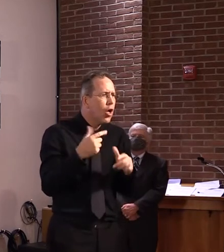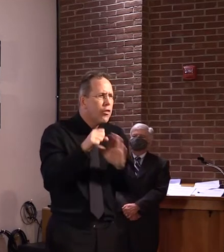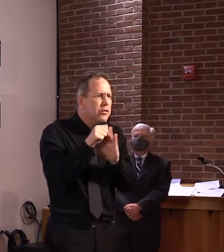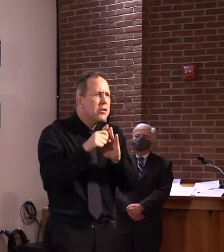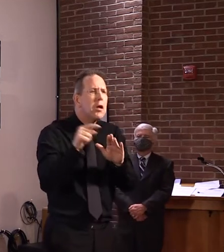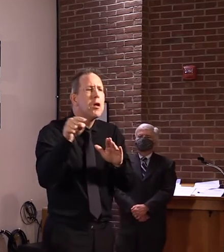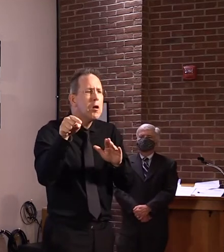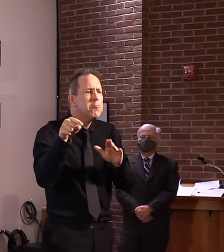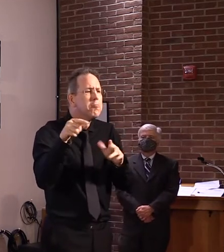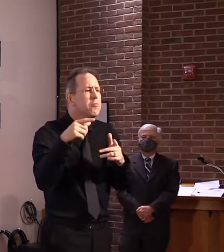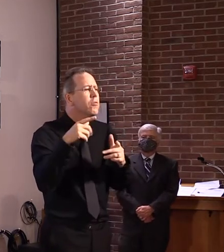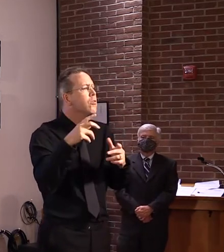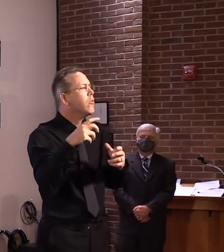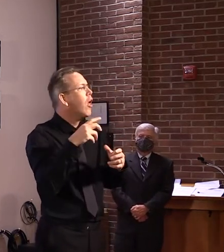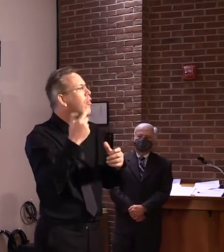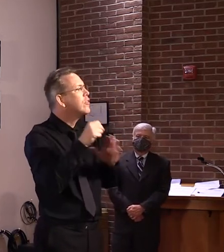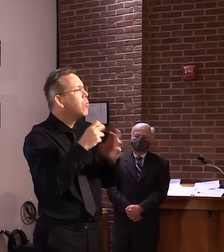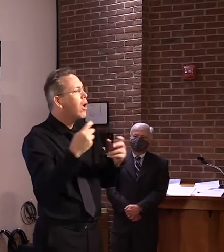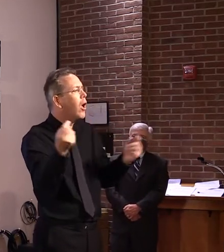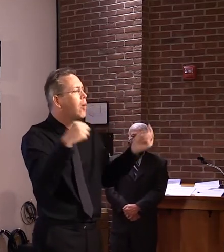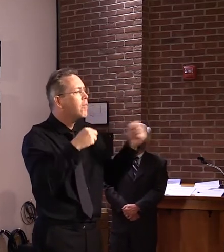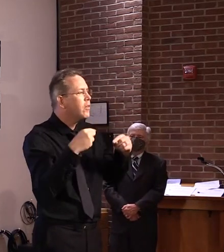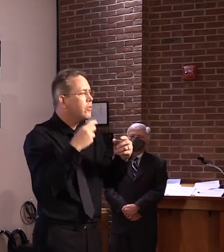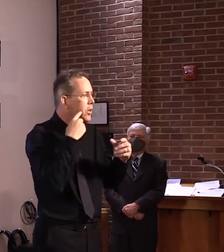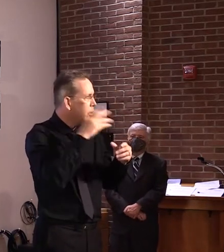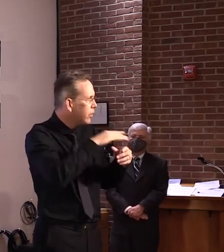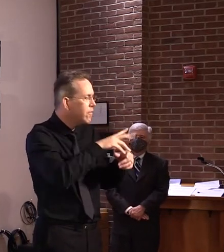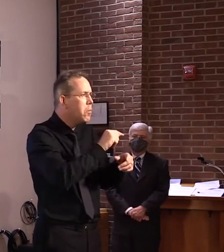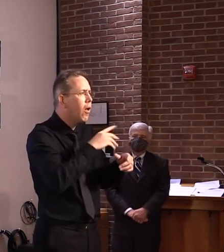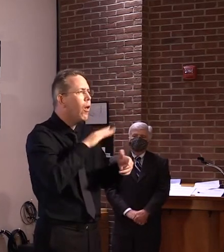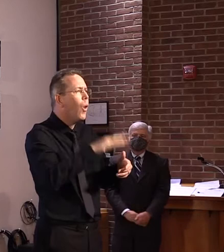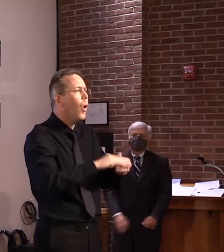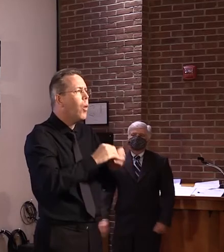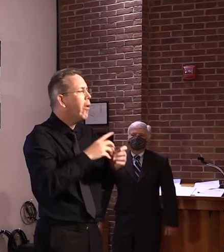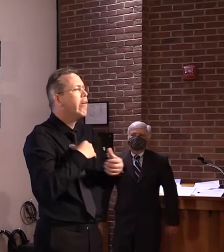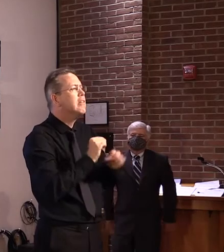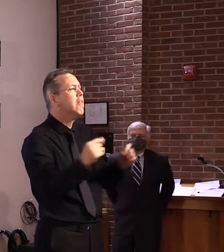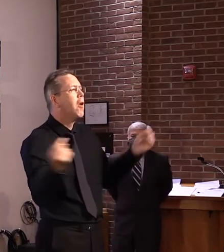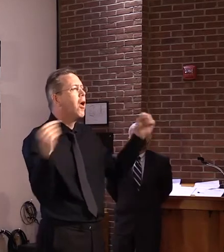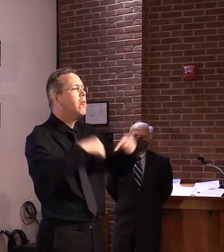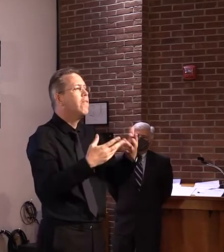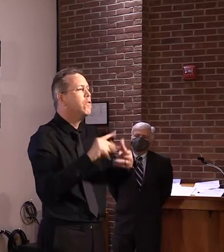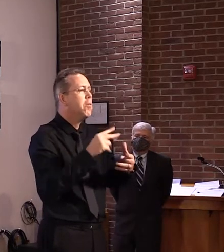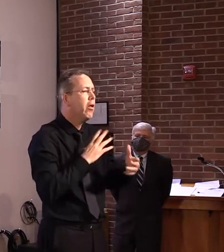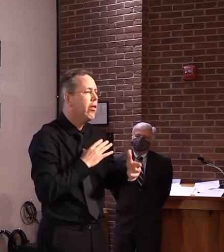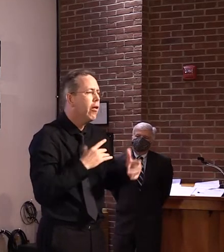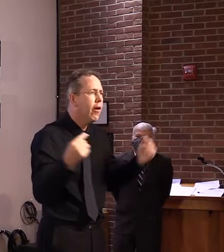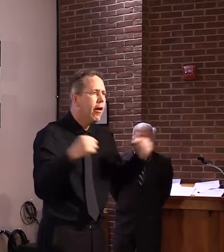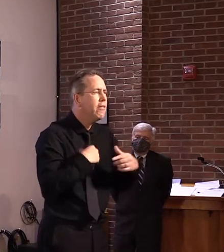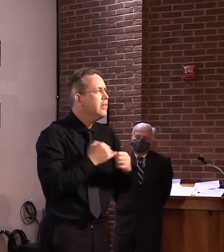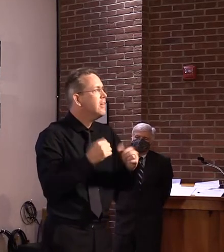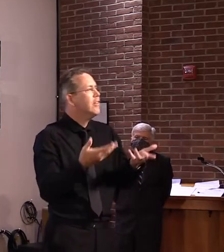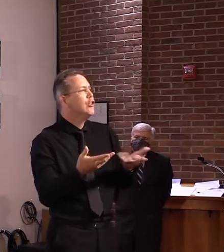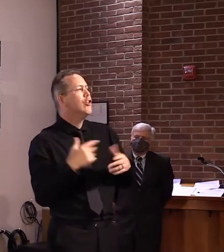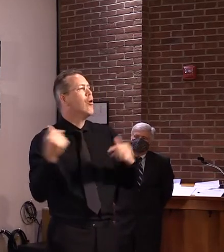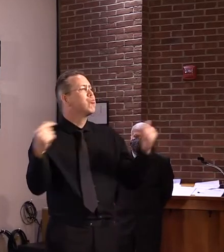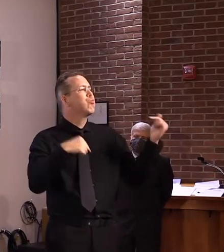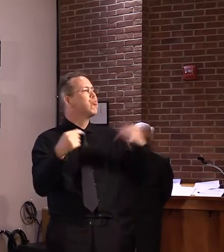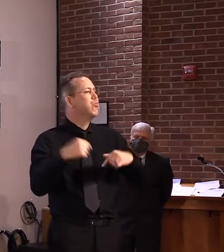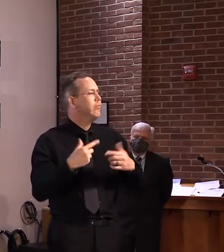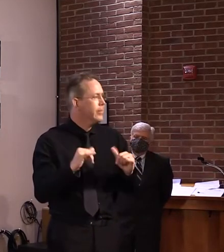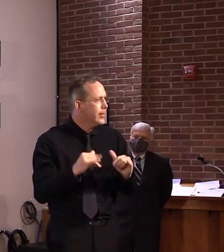you know, low positivity rate and so forth, and so I believe we will be seeing more travelers coming to